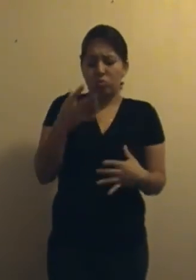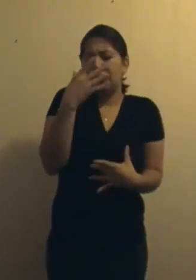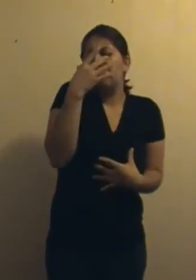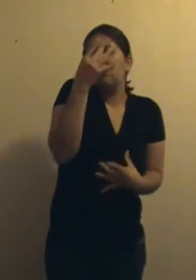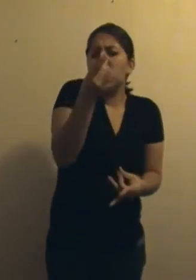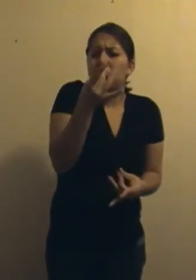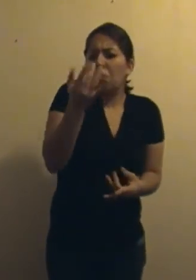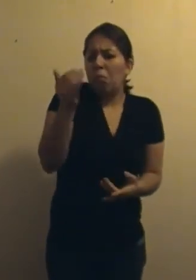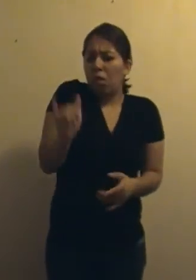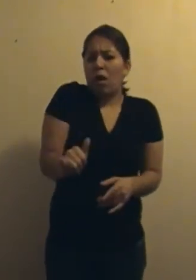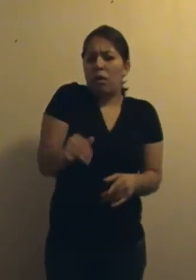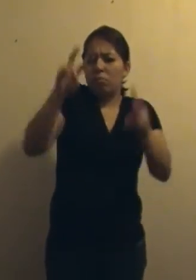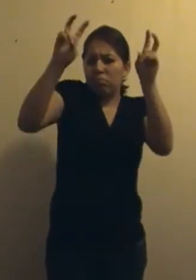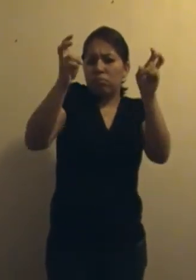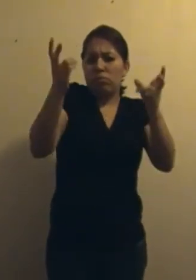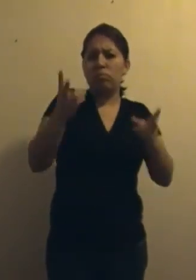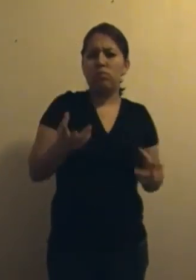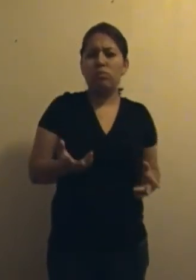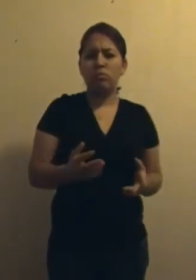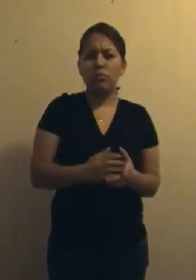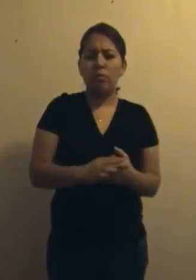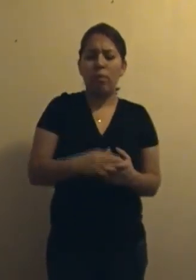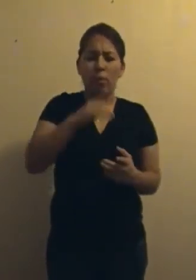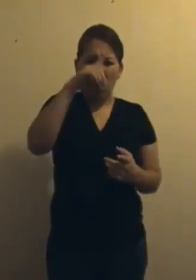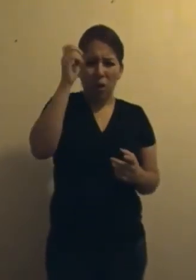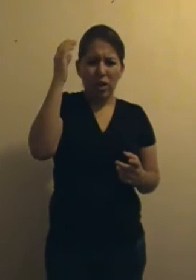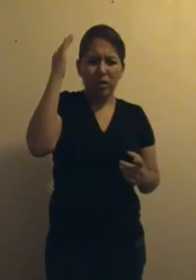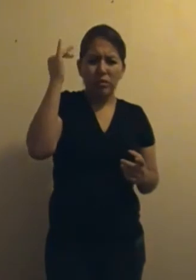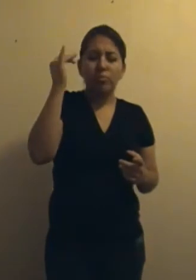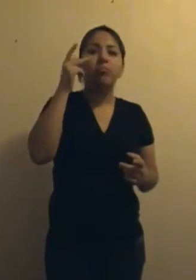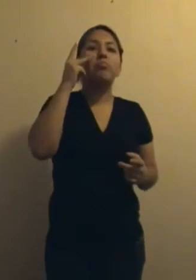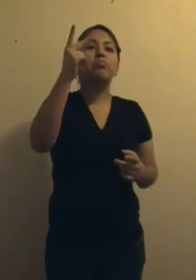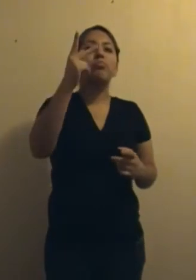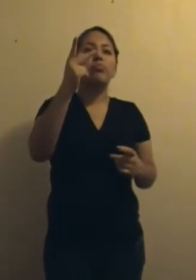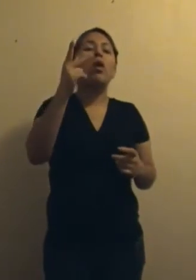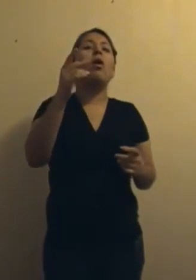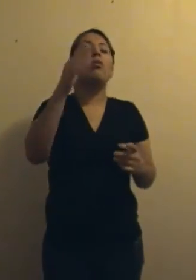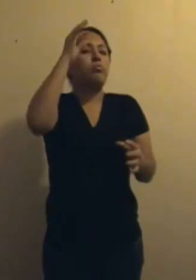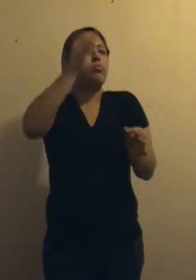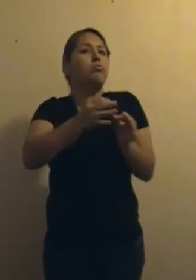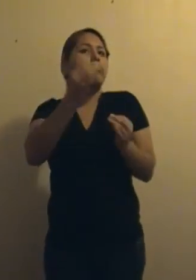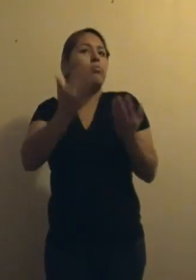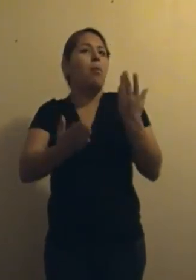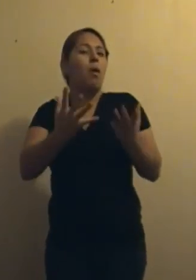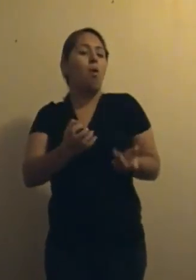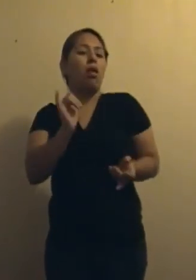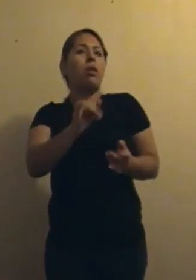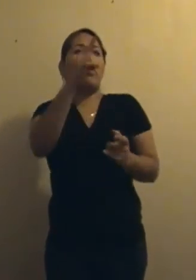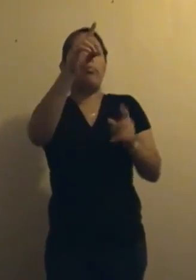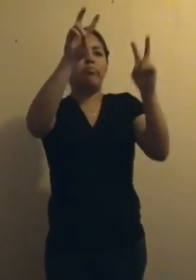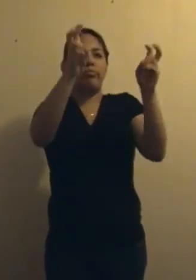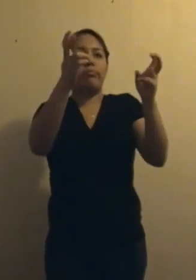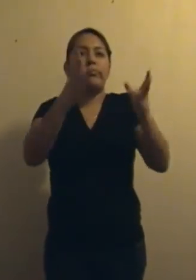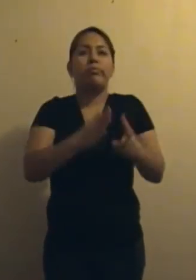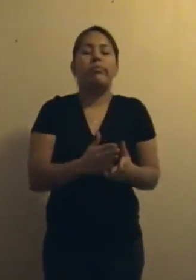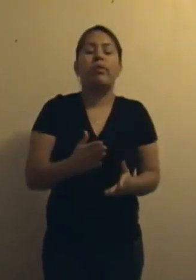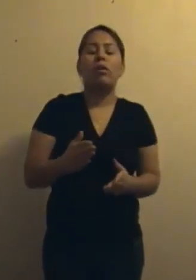article, because often students see a topic and then they decide they want to work on that topic. So there's a little information sharing in the beginning.